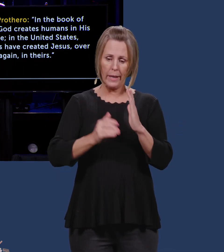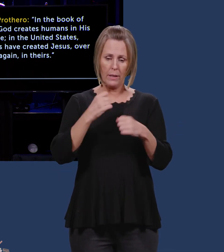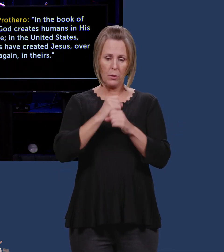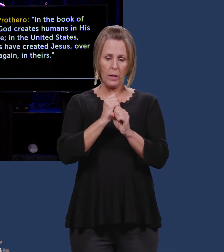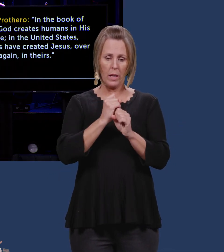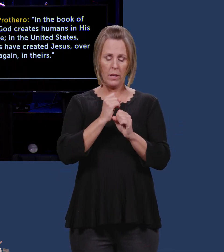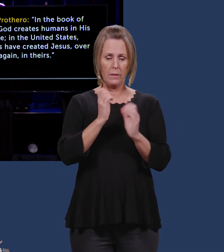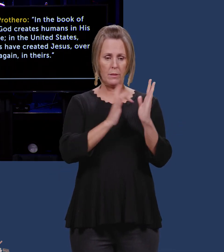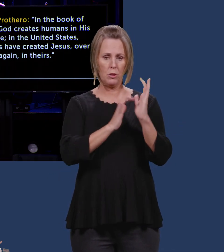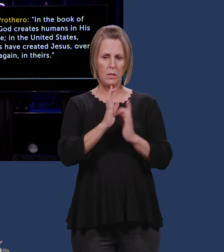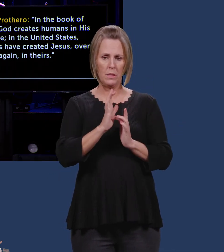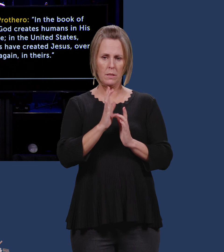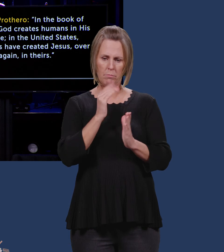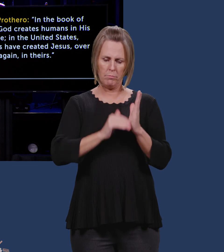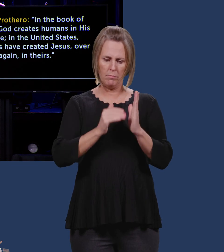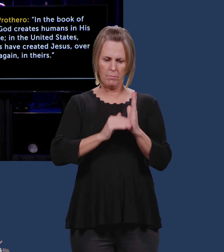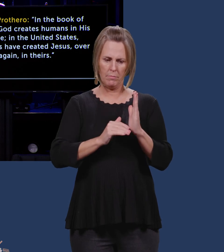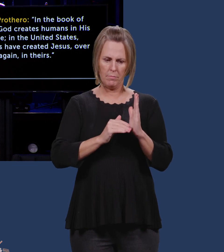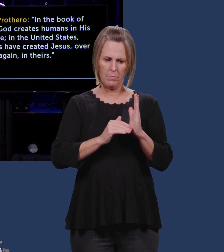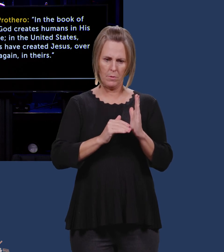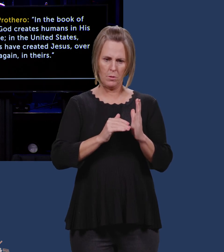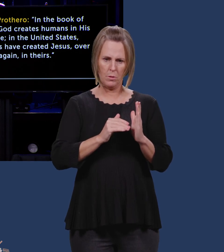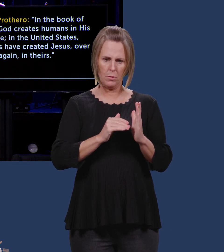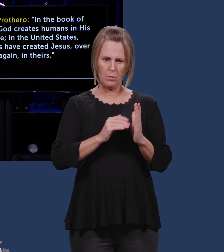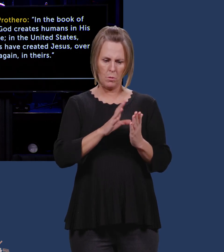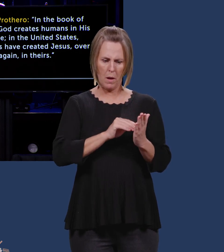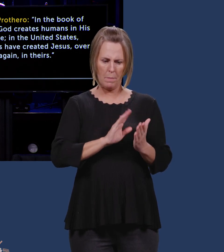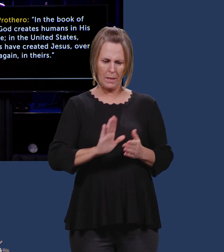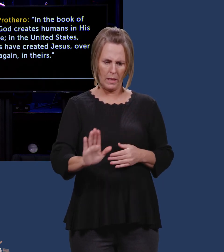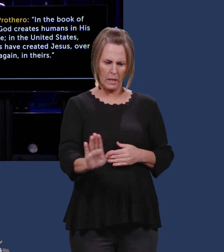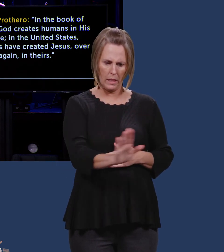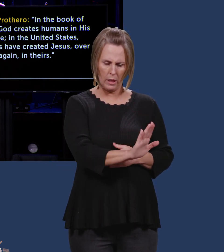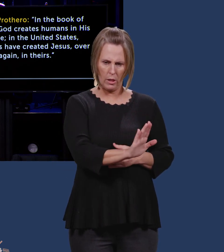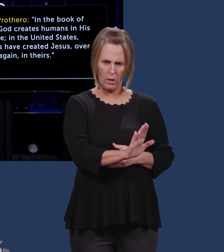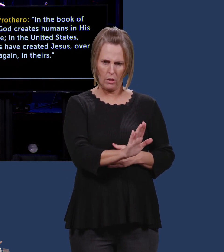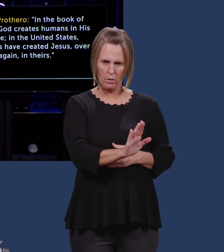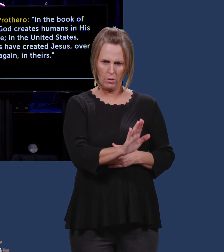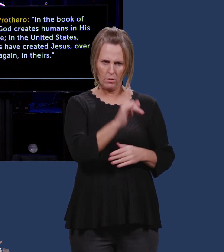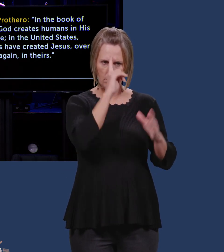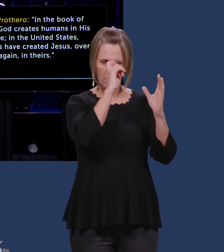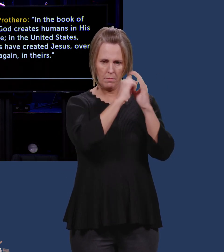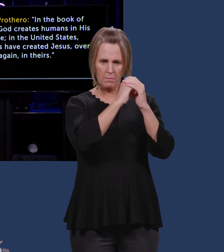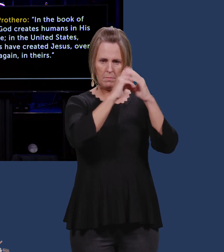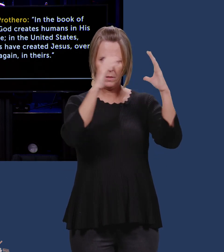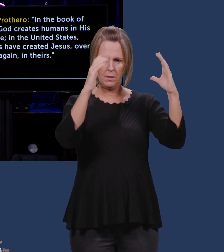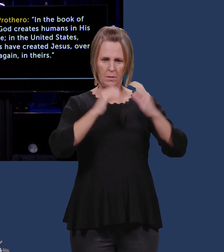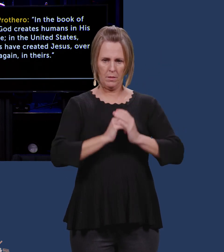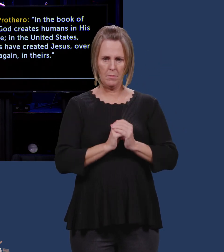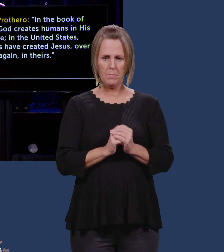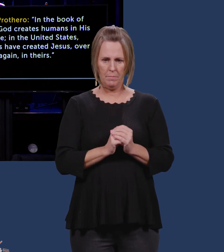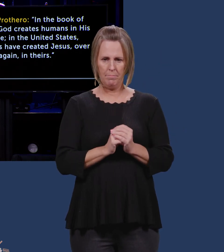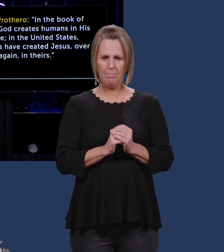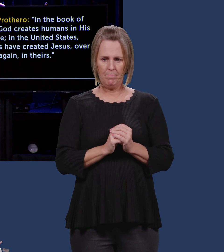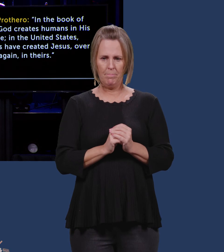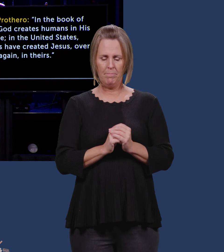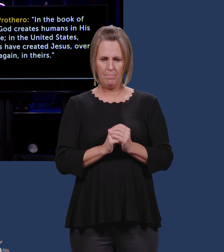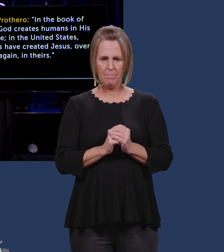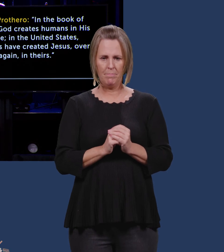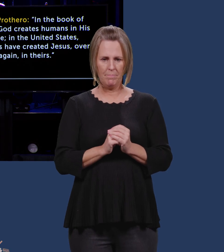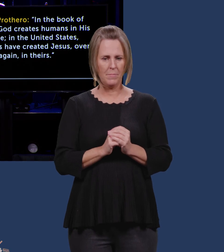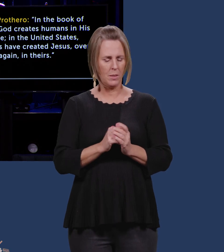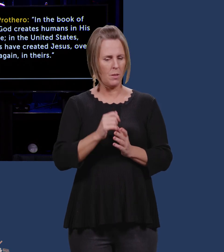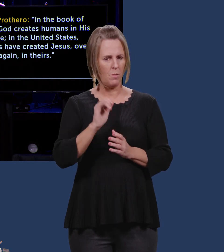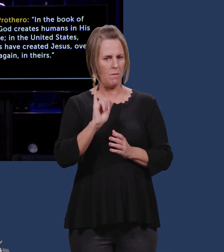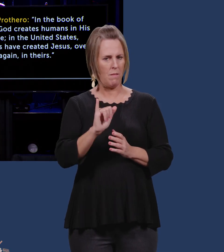God created us in his image, and we return the favor. Albert Dürer, 16th